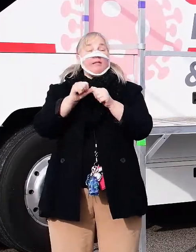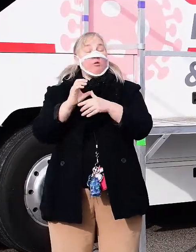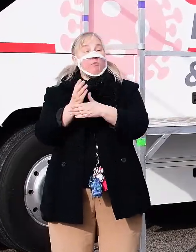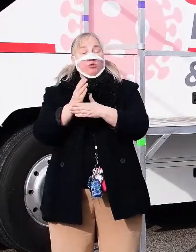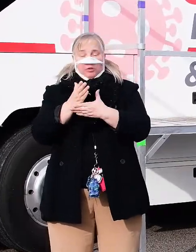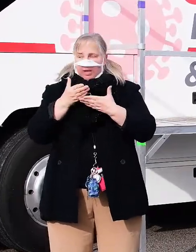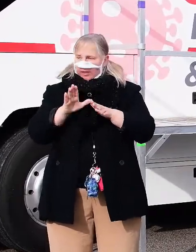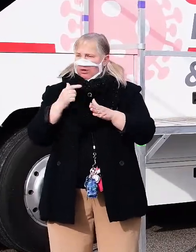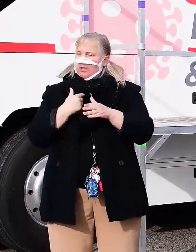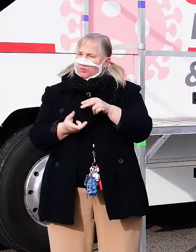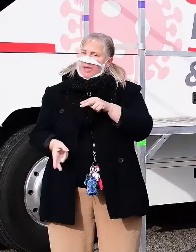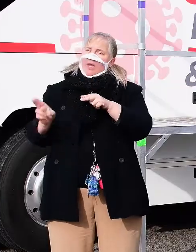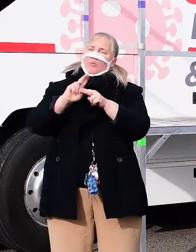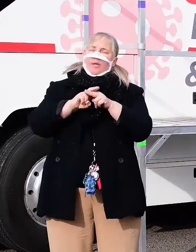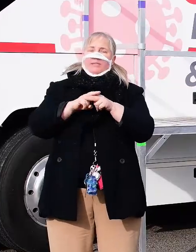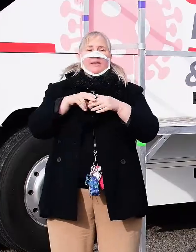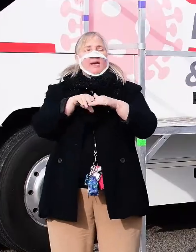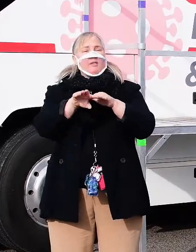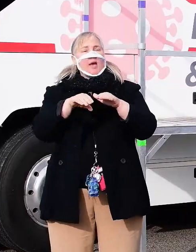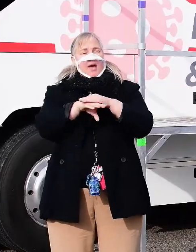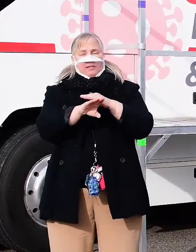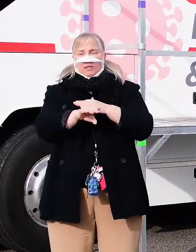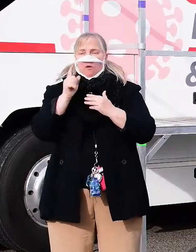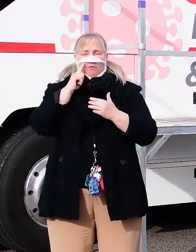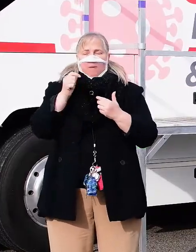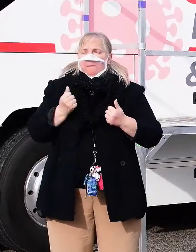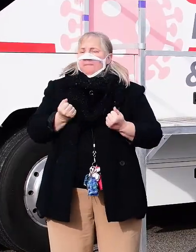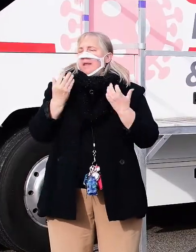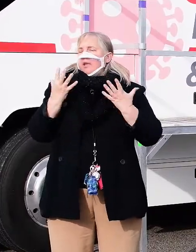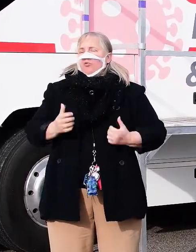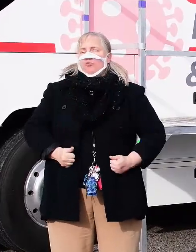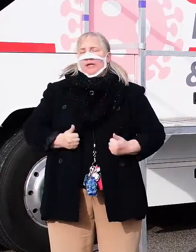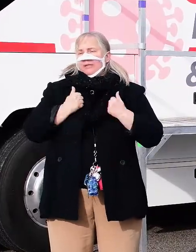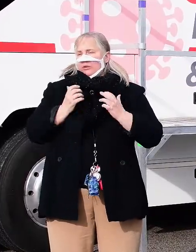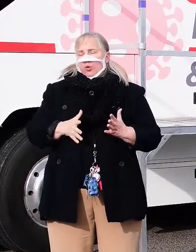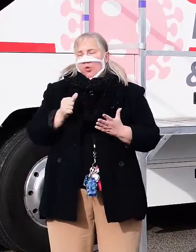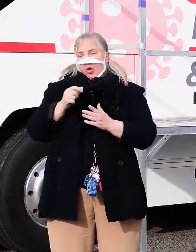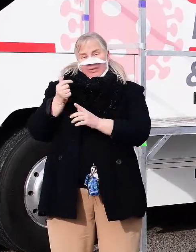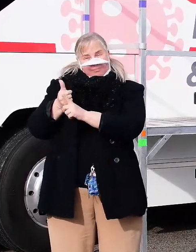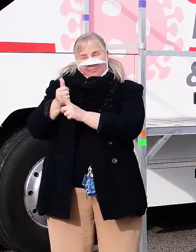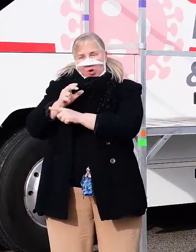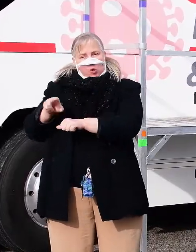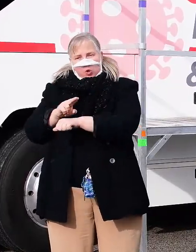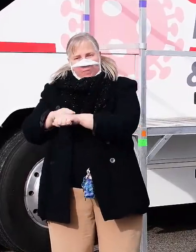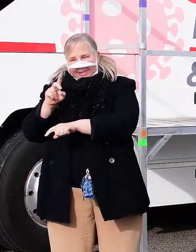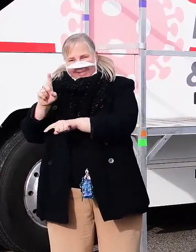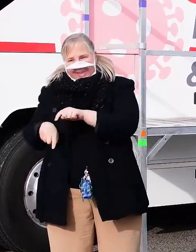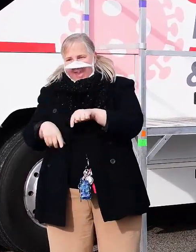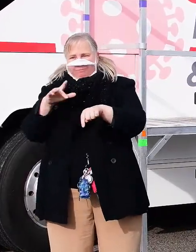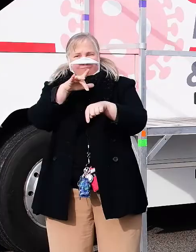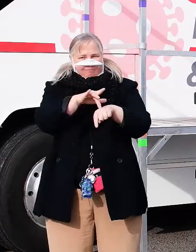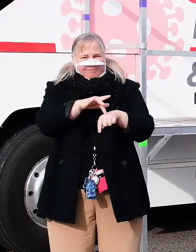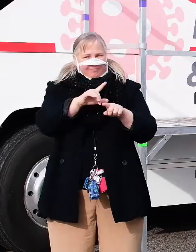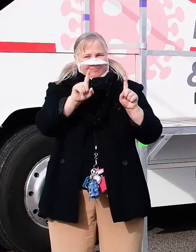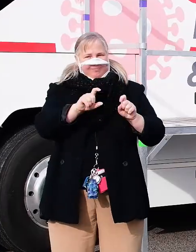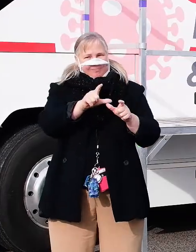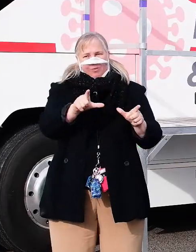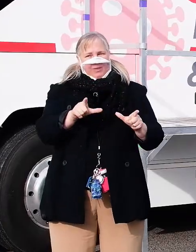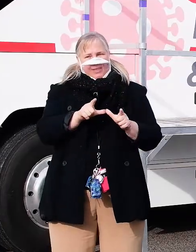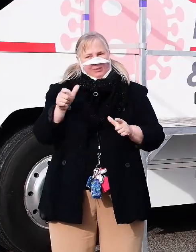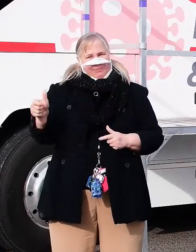to increase access to many residents who might not otherwise be able to reach testing locations.